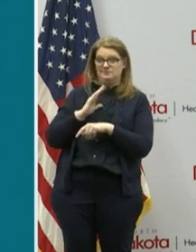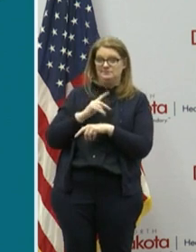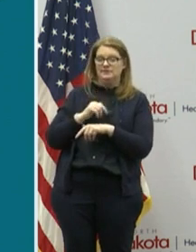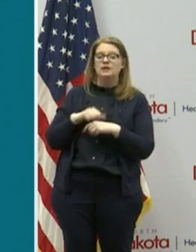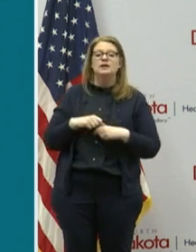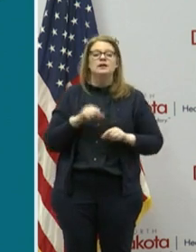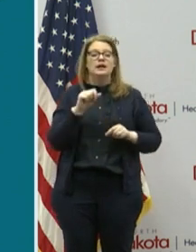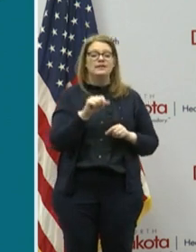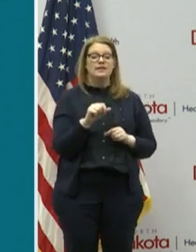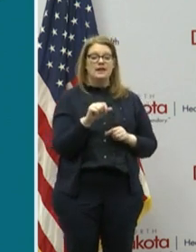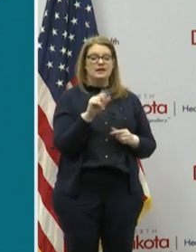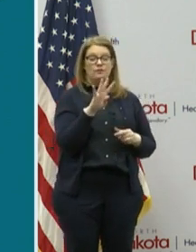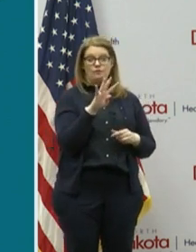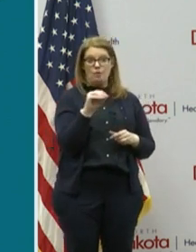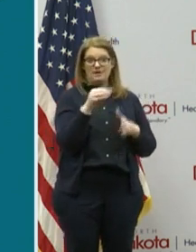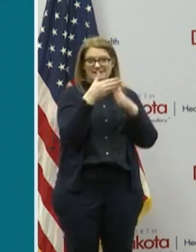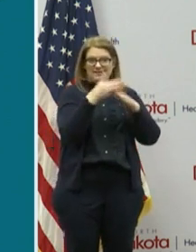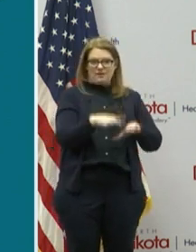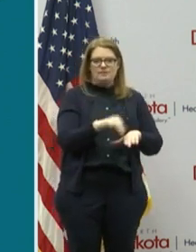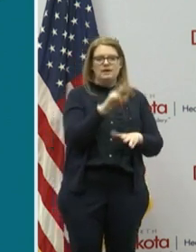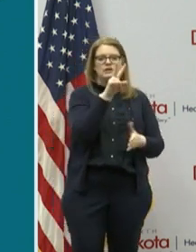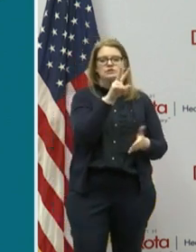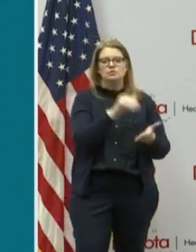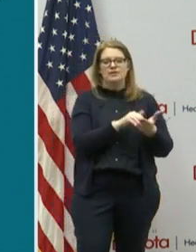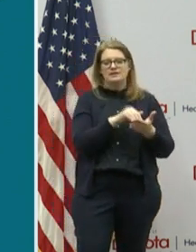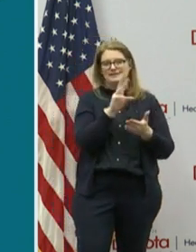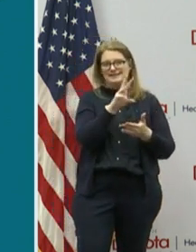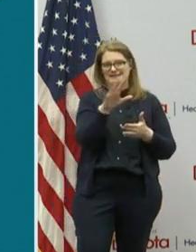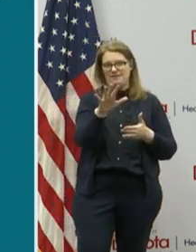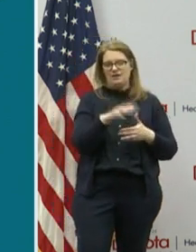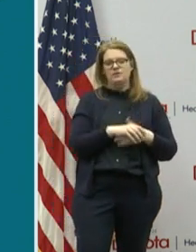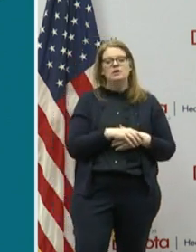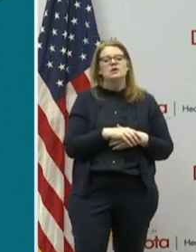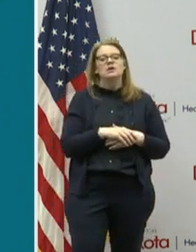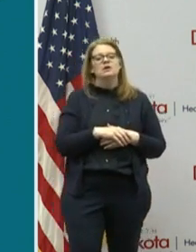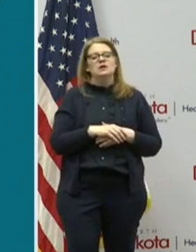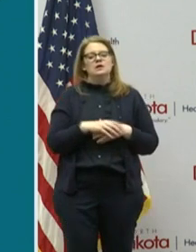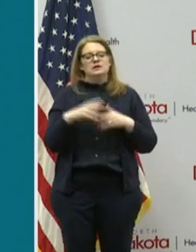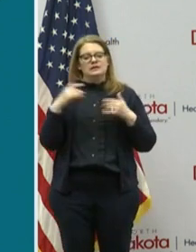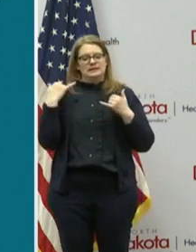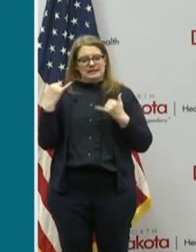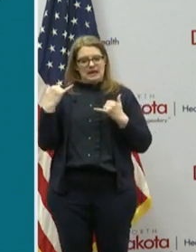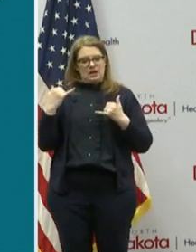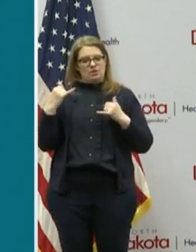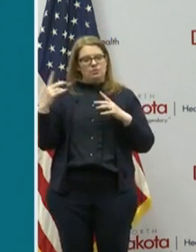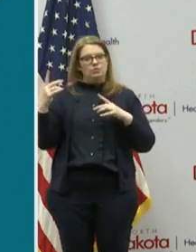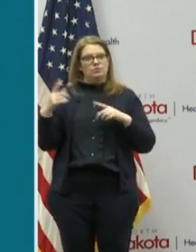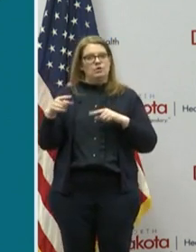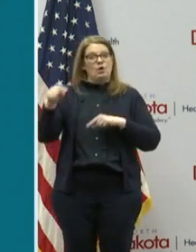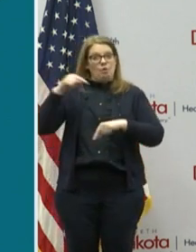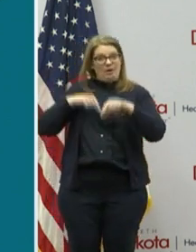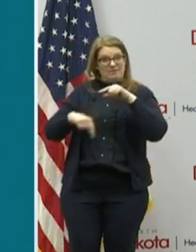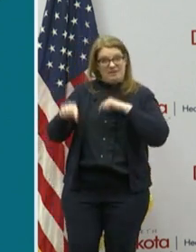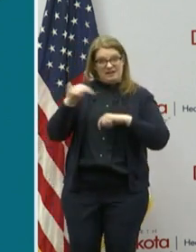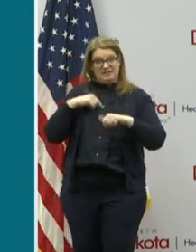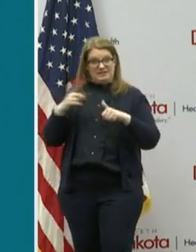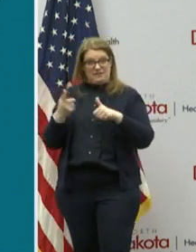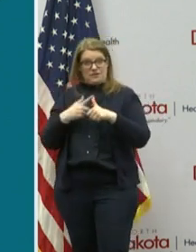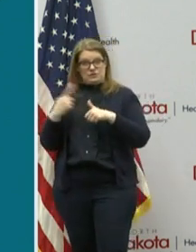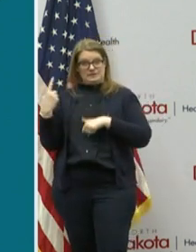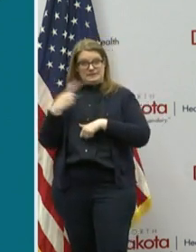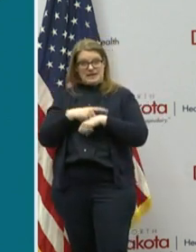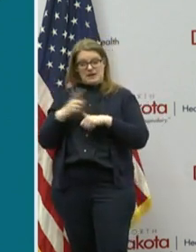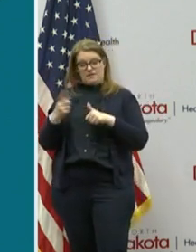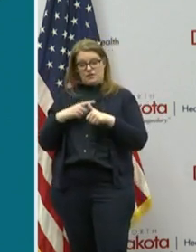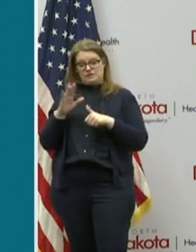the 40 divided by the 2,065. Our cumulative positive rate going back to the very, very beginning of this, our